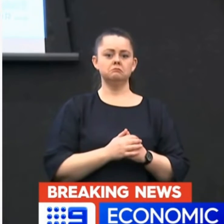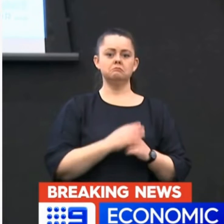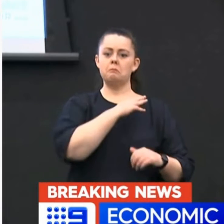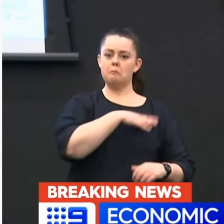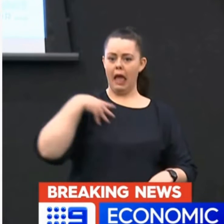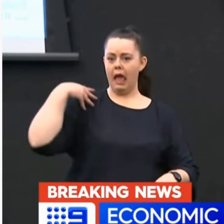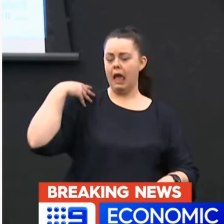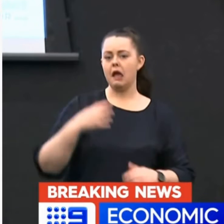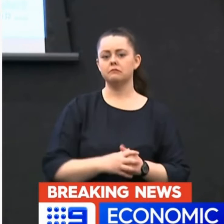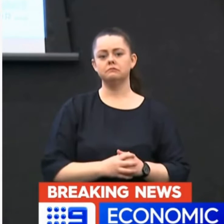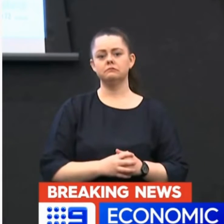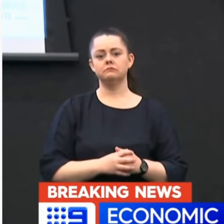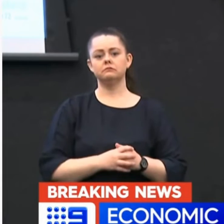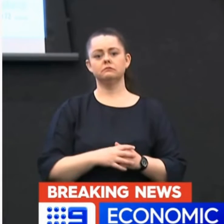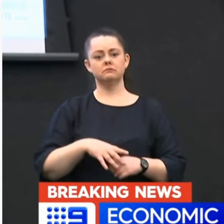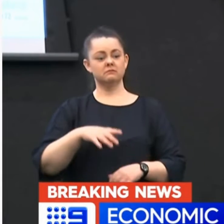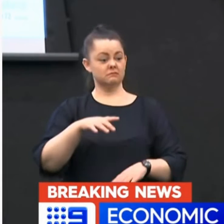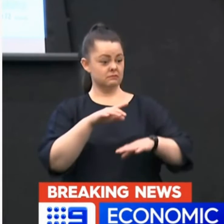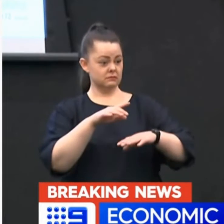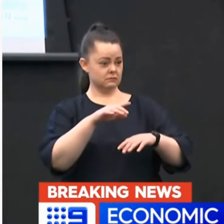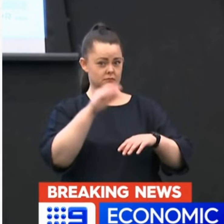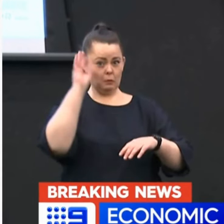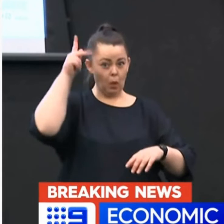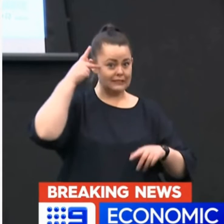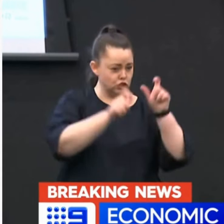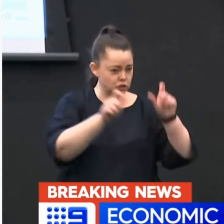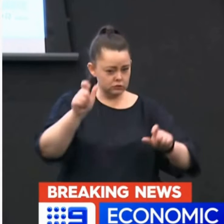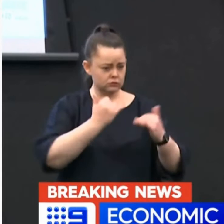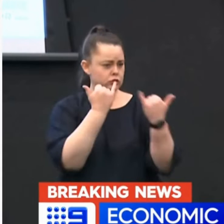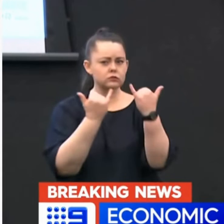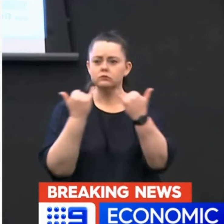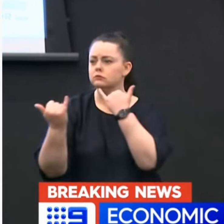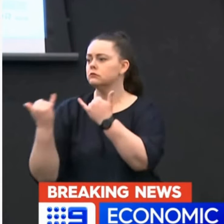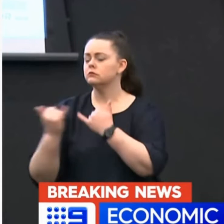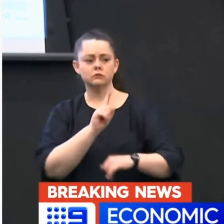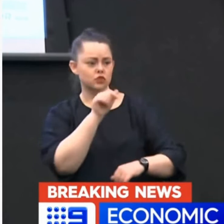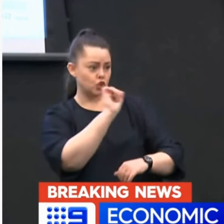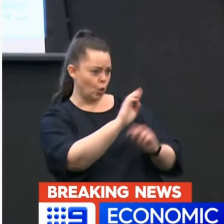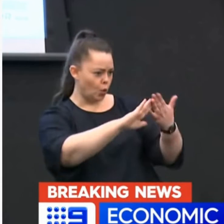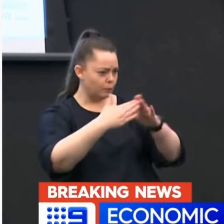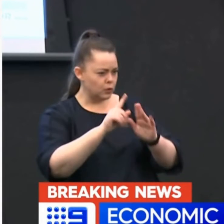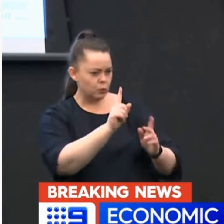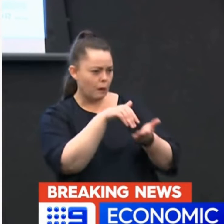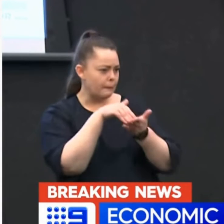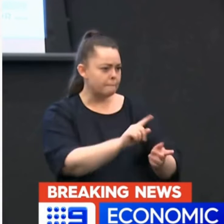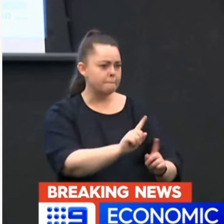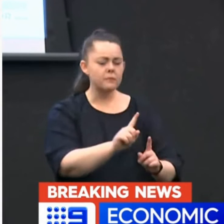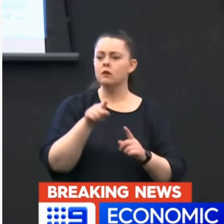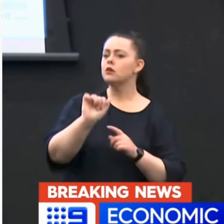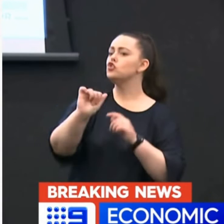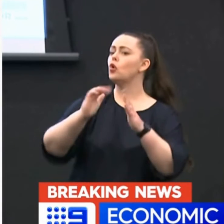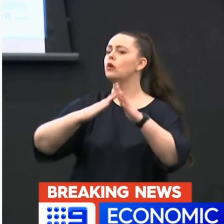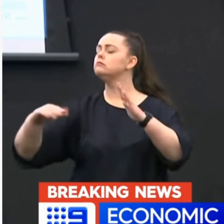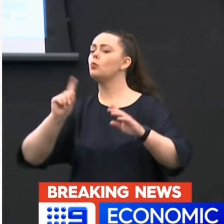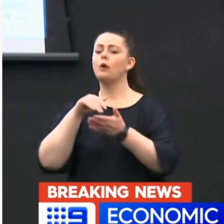board. We asked what they believe would help them in their communities, their businesses, their industries,